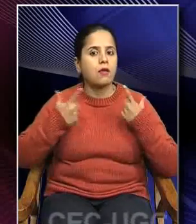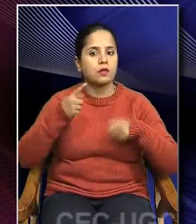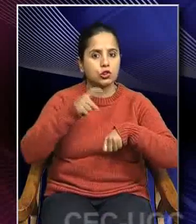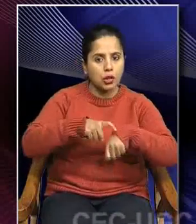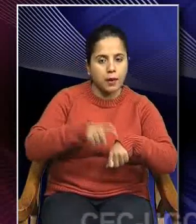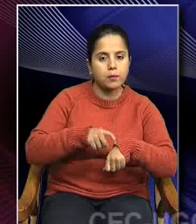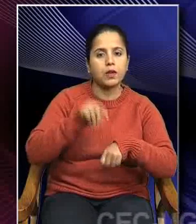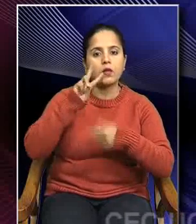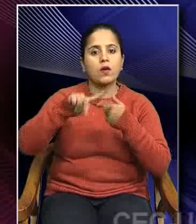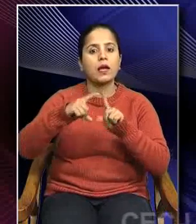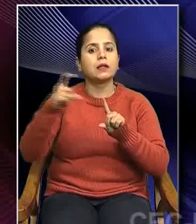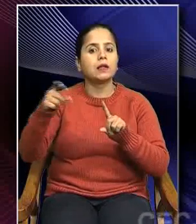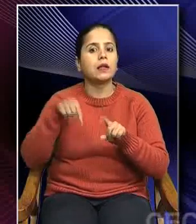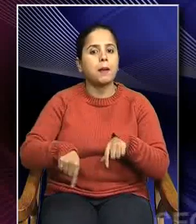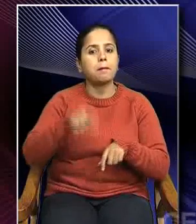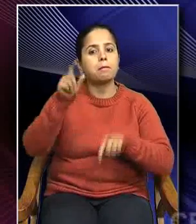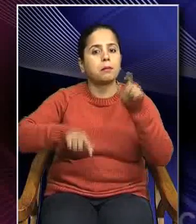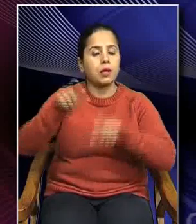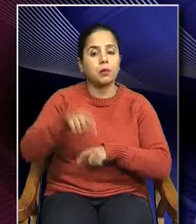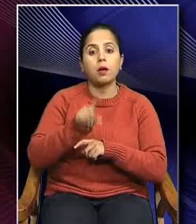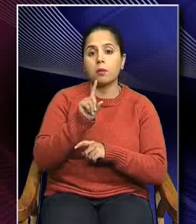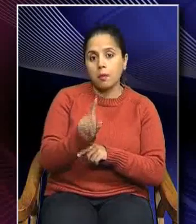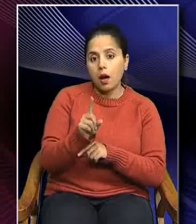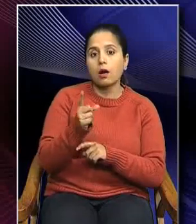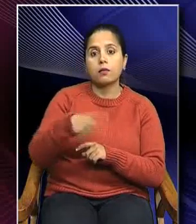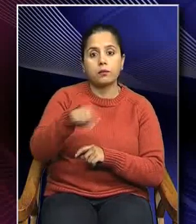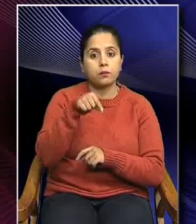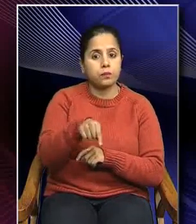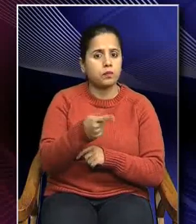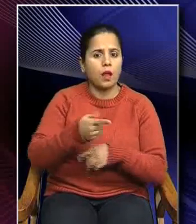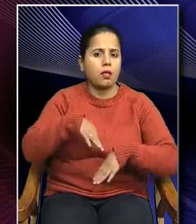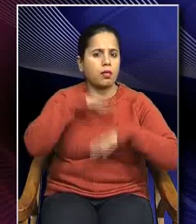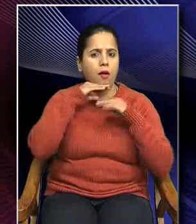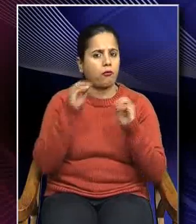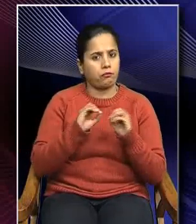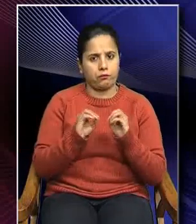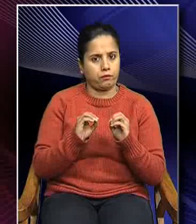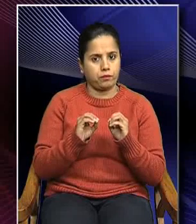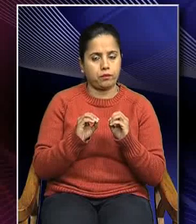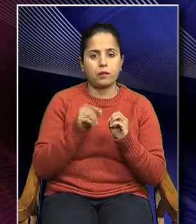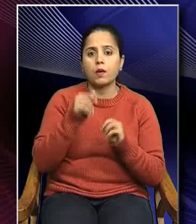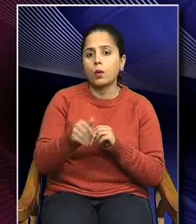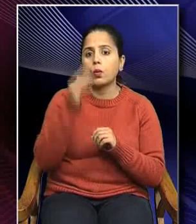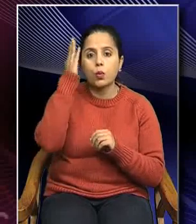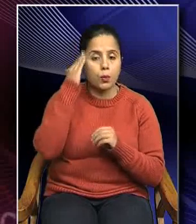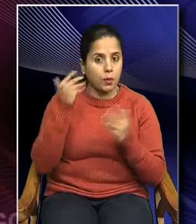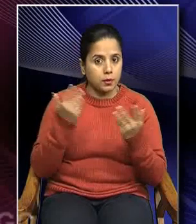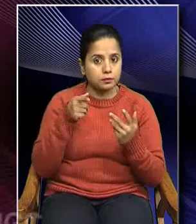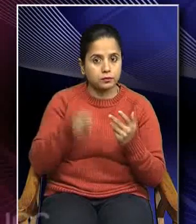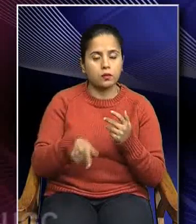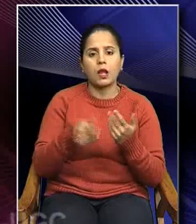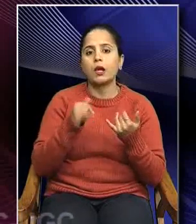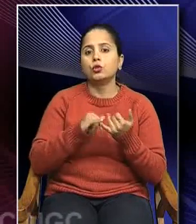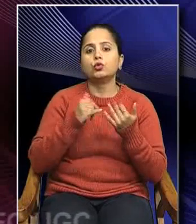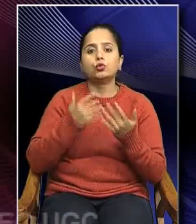the Vedic people, but that's not enough, because these